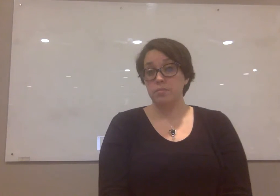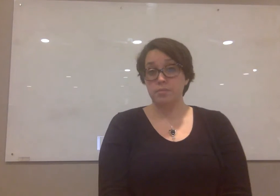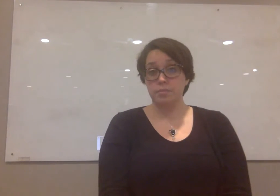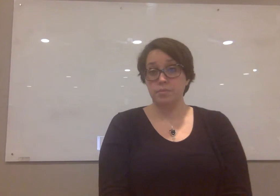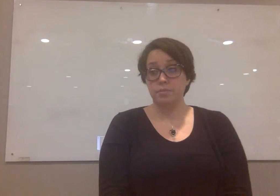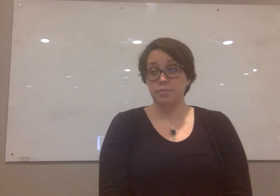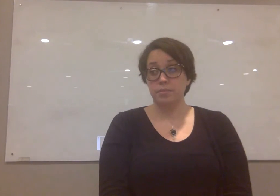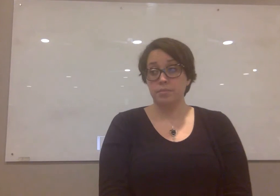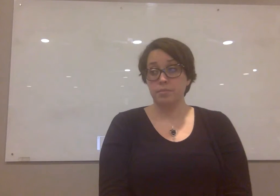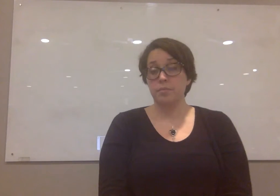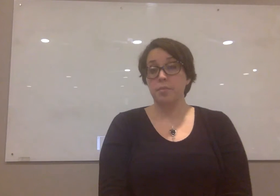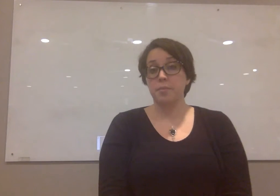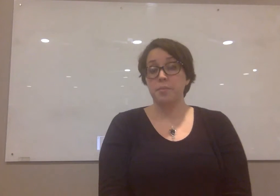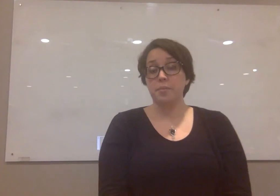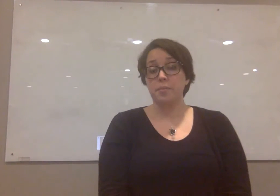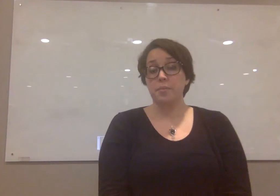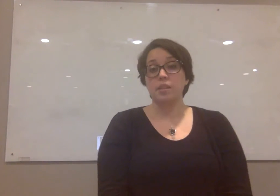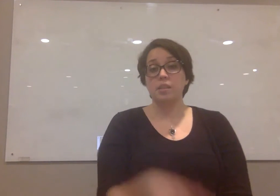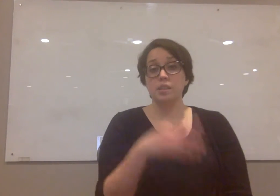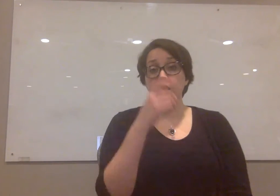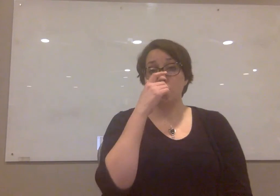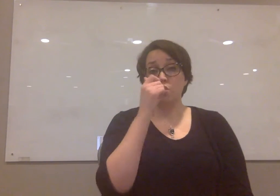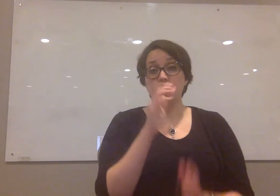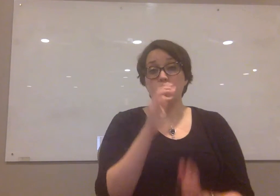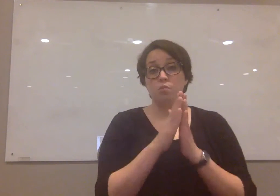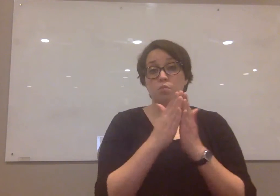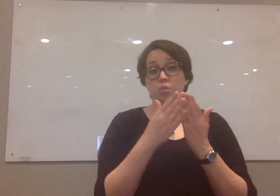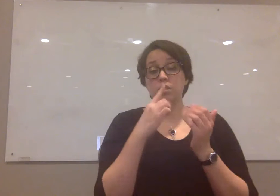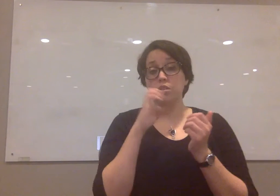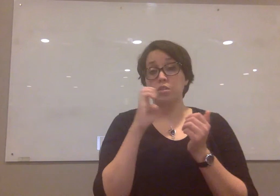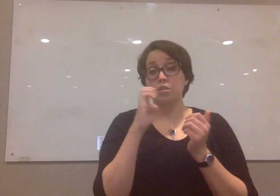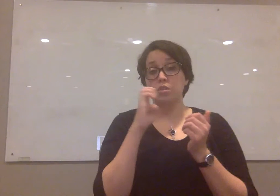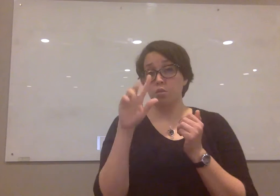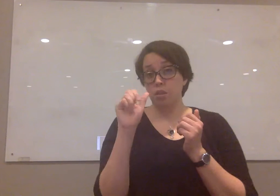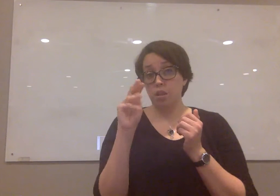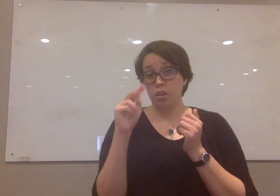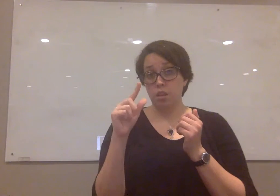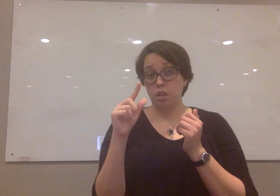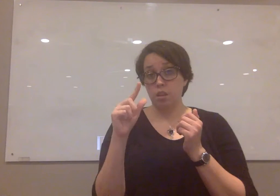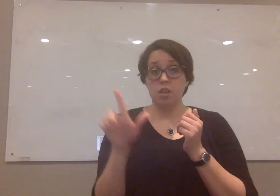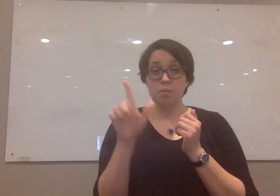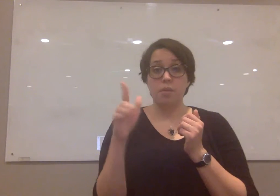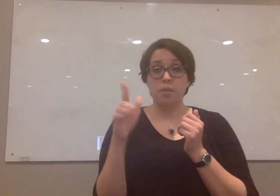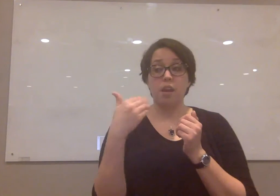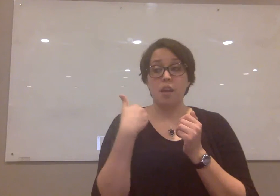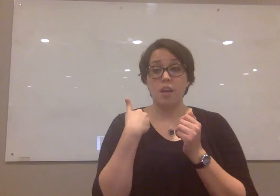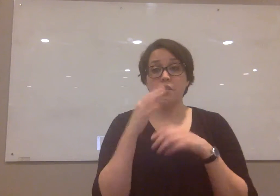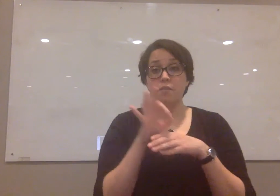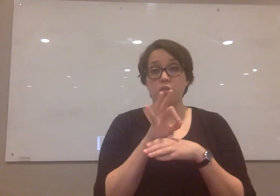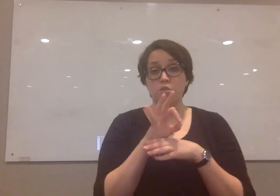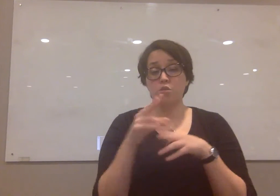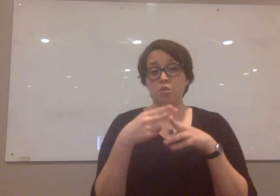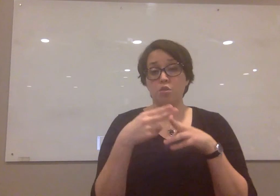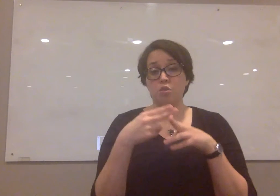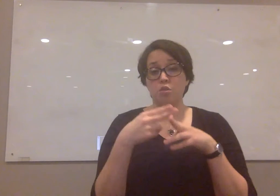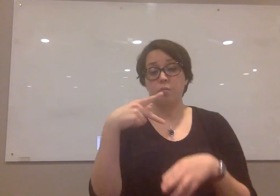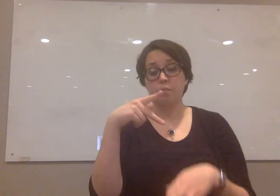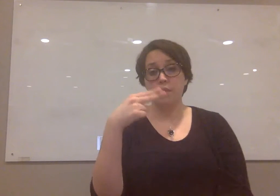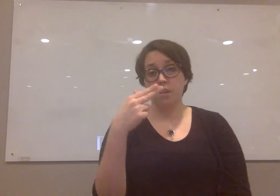I did think it was interesting. They point out that Erlang standard library actually has a function called phash2, which allows us to